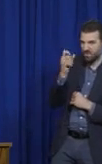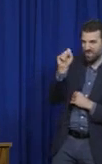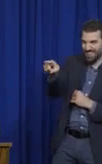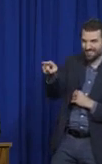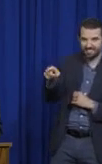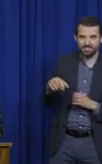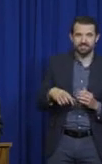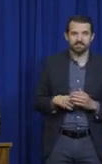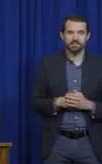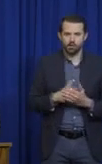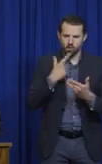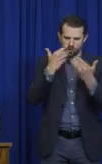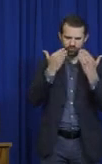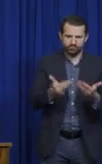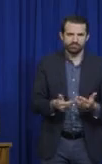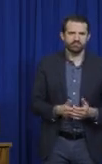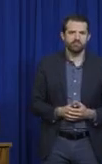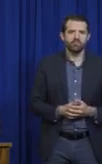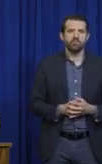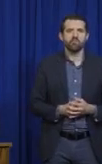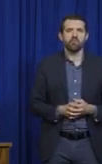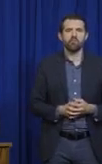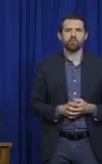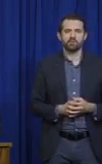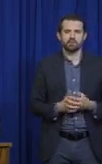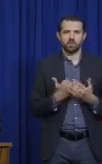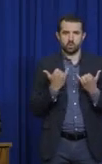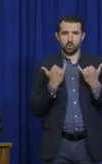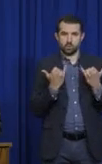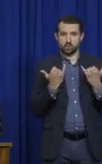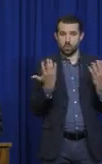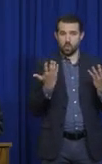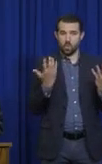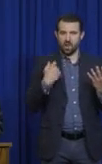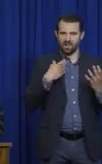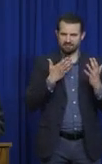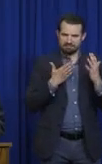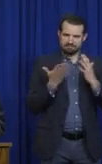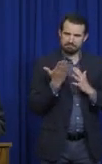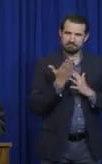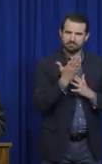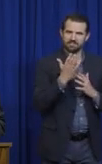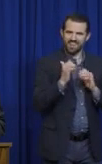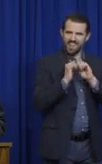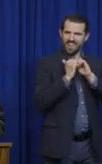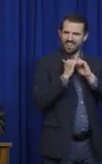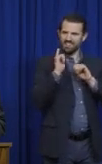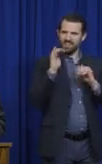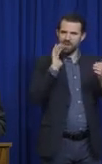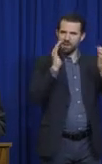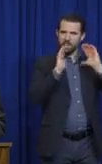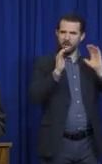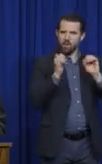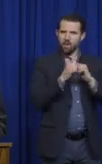TJ. What we're going through now, how does that compare with what you expected several weeks ago?